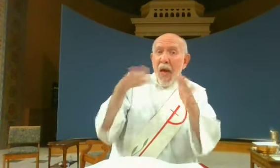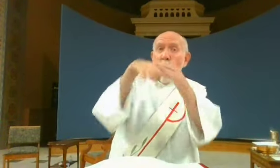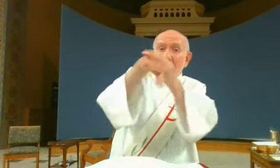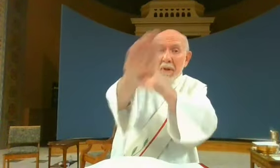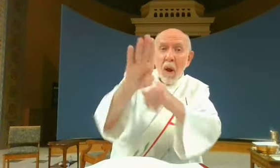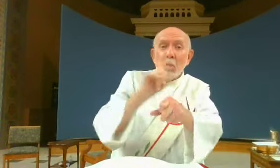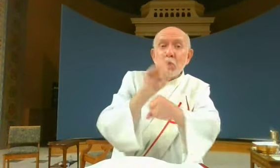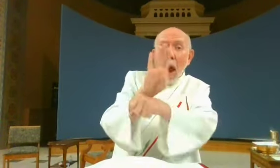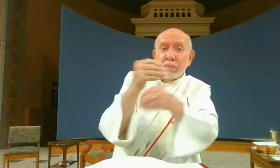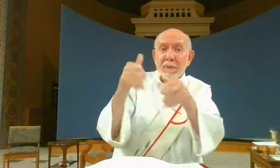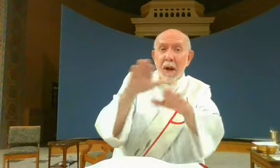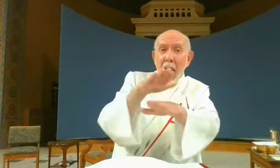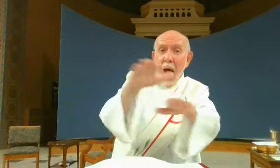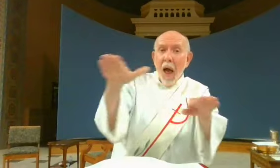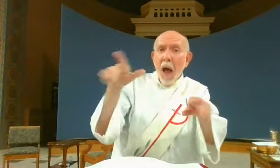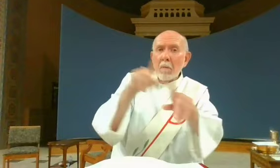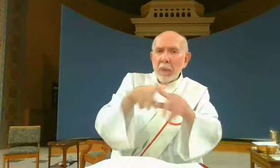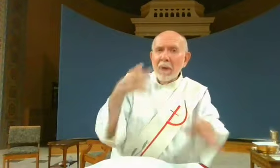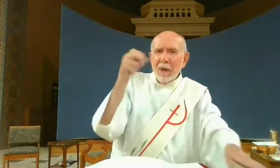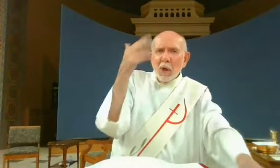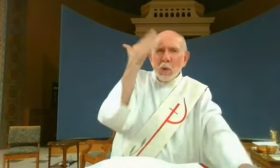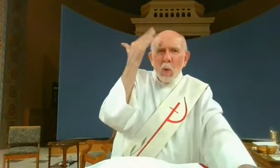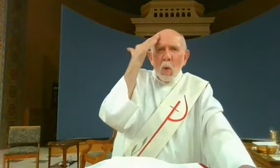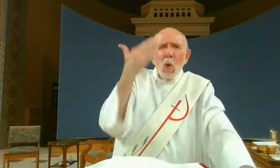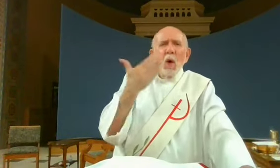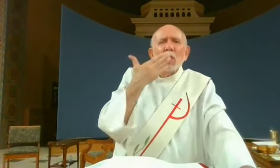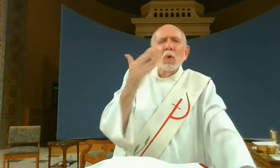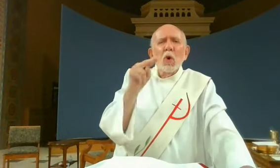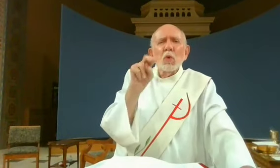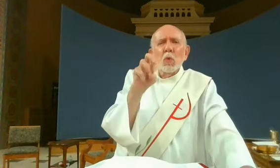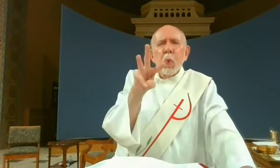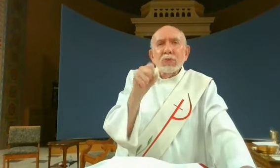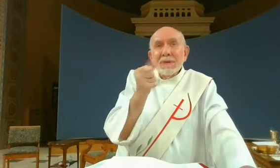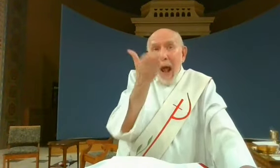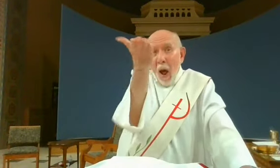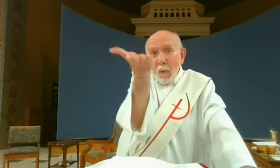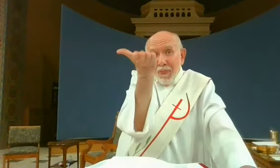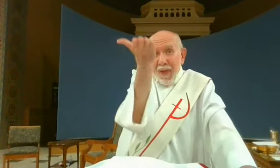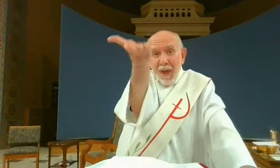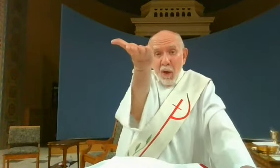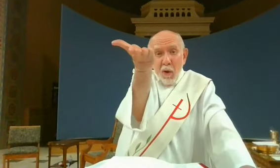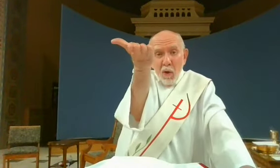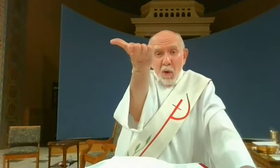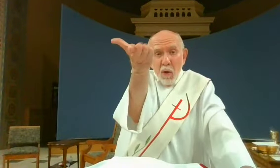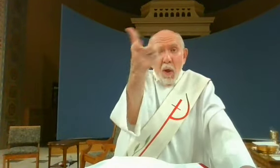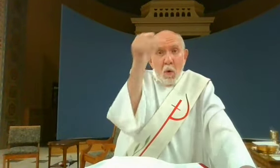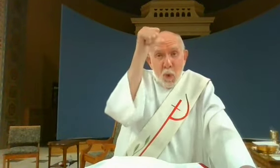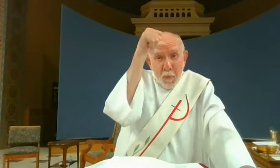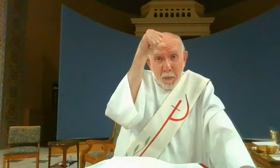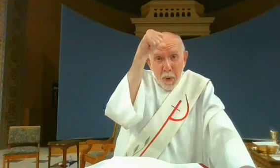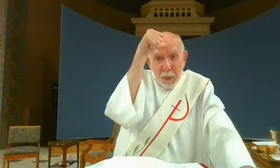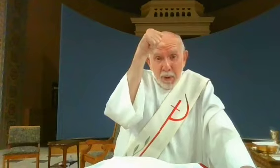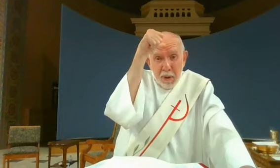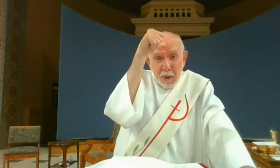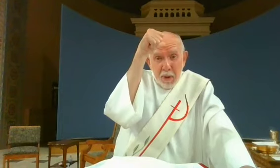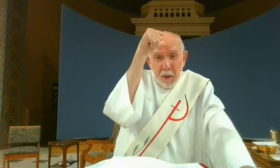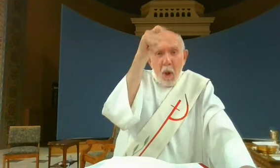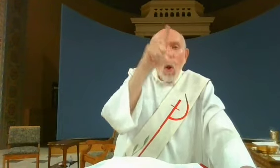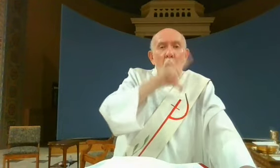He died before he would enter the promised land. But he knew there is good news out there.